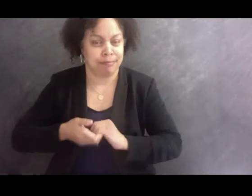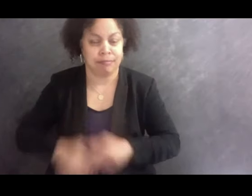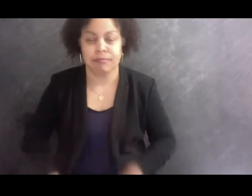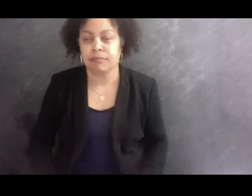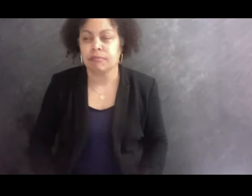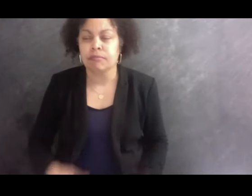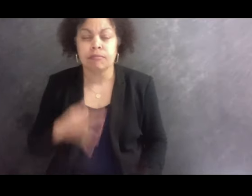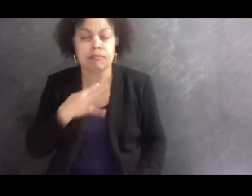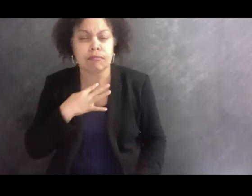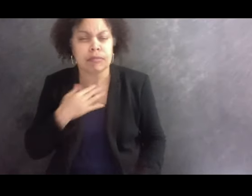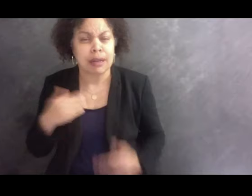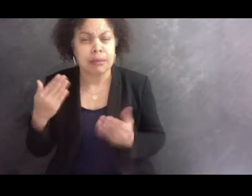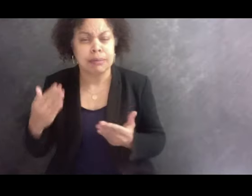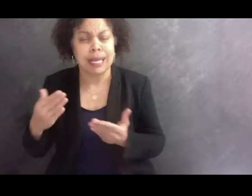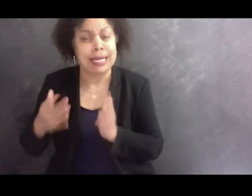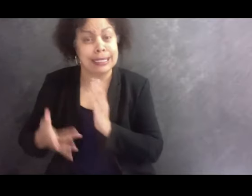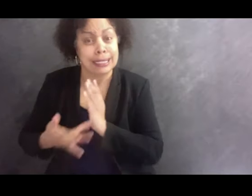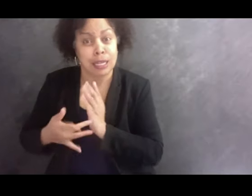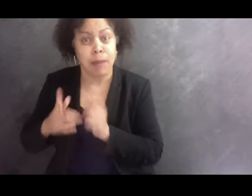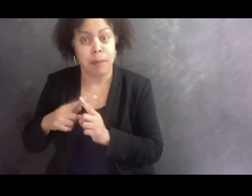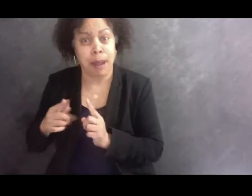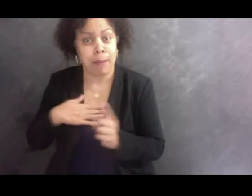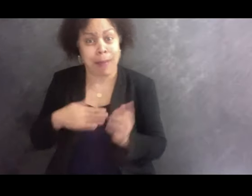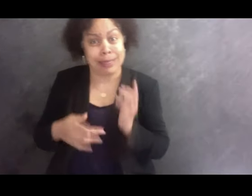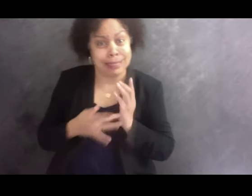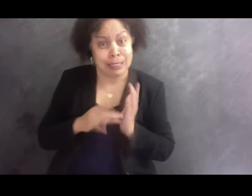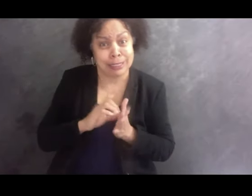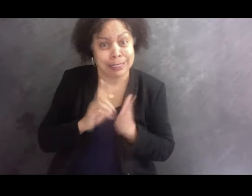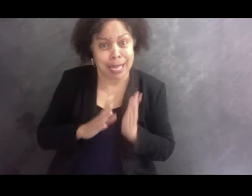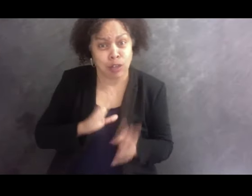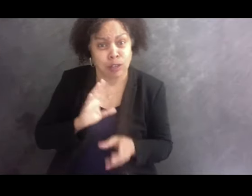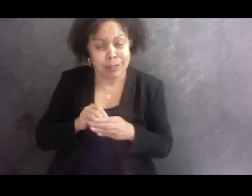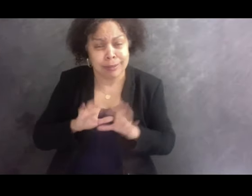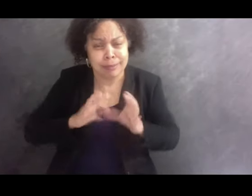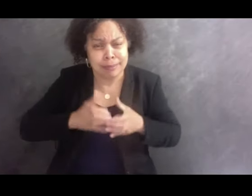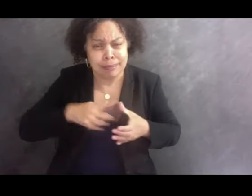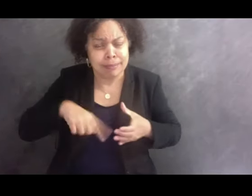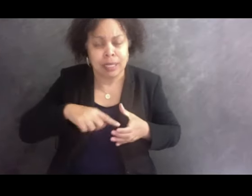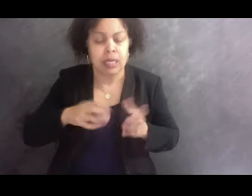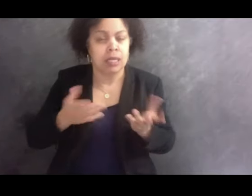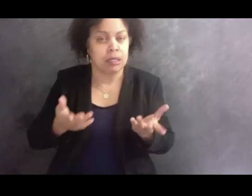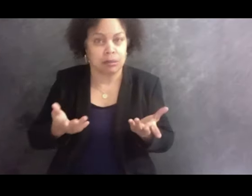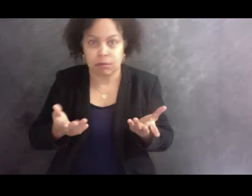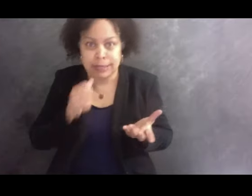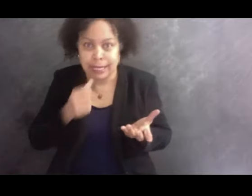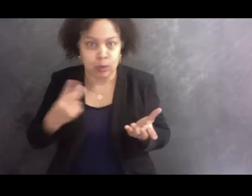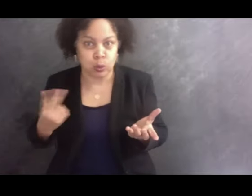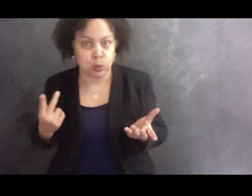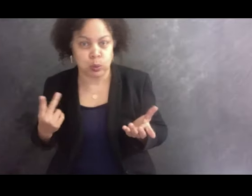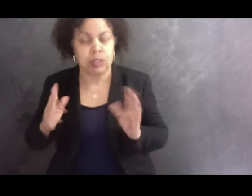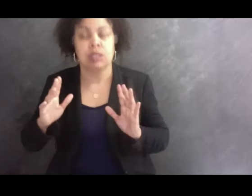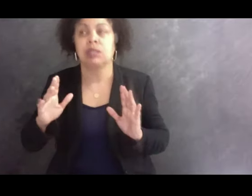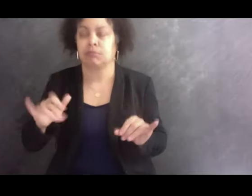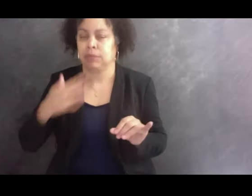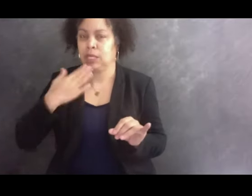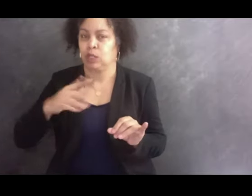your technologist designers are part of your collaboration, but not in the 2 person applying? This is a good question because it sort of gets to some